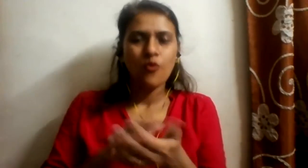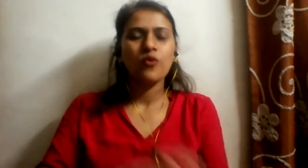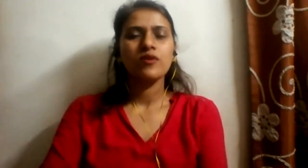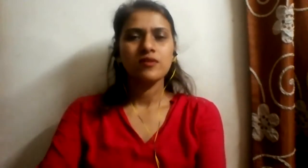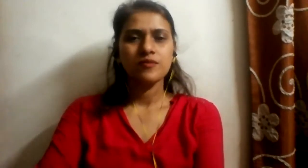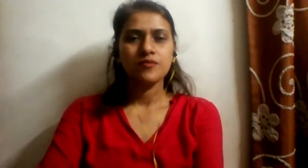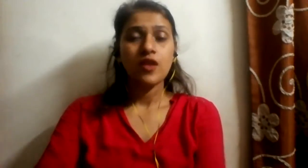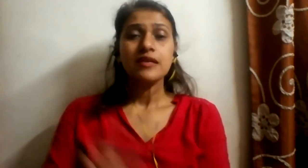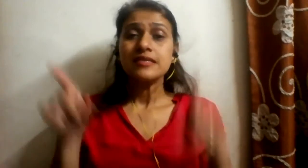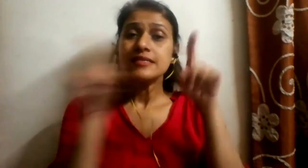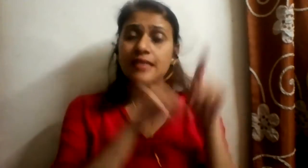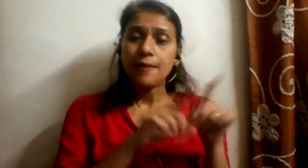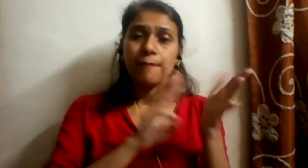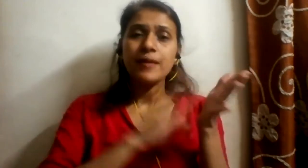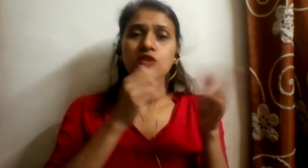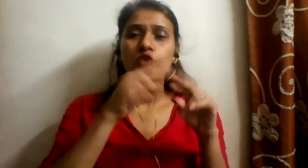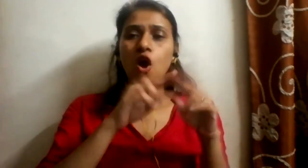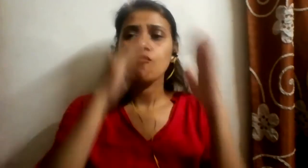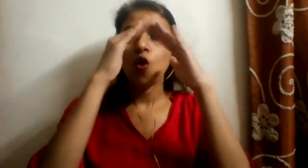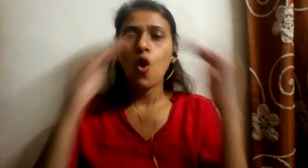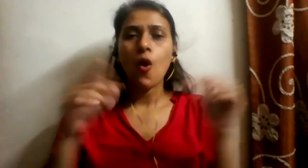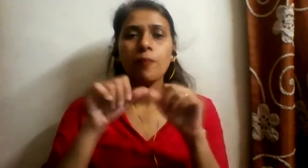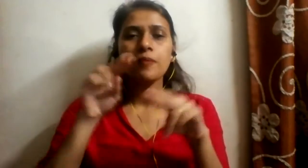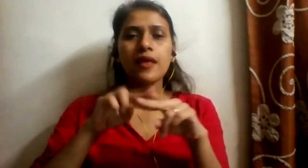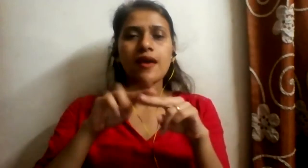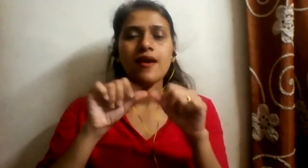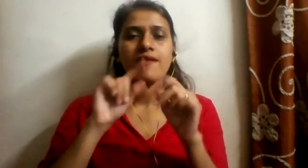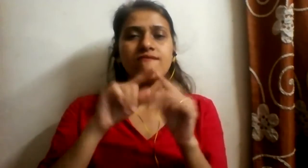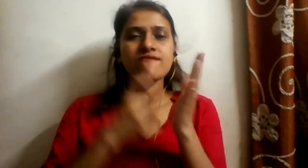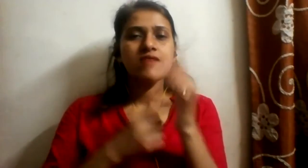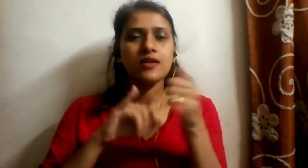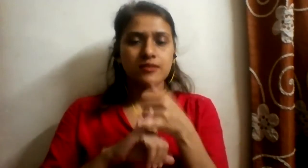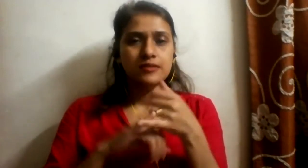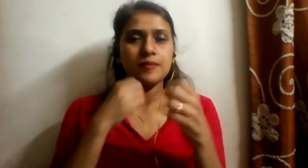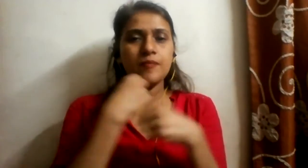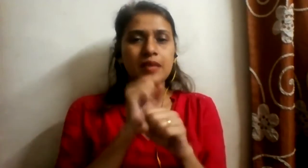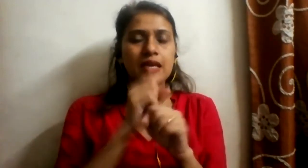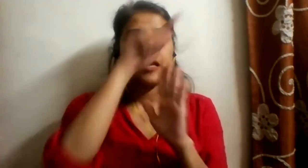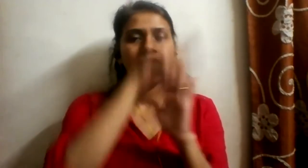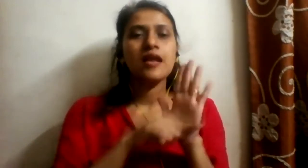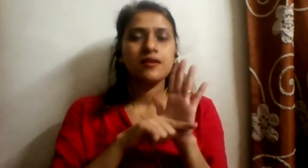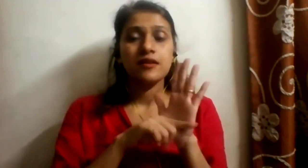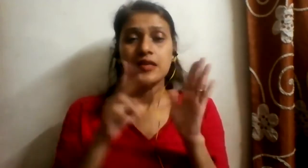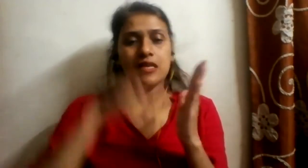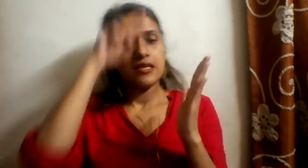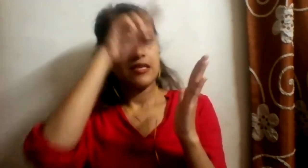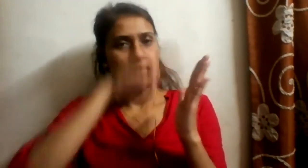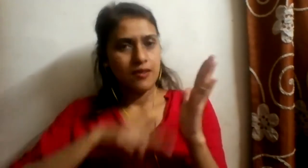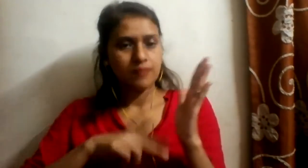also drafted these guidelines, and as I in fact reviewed about 3-4